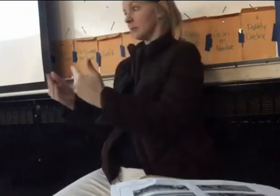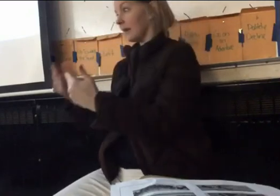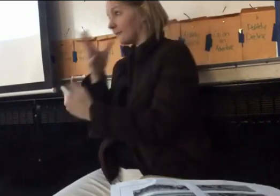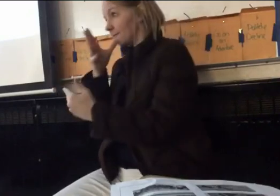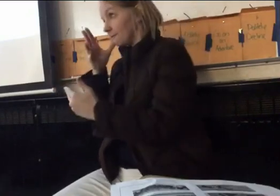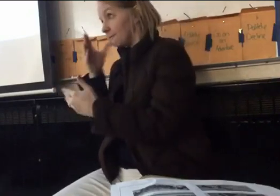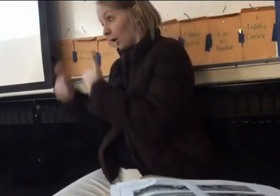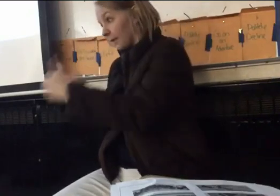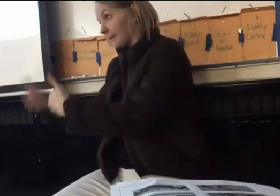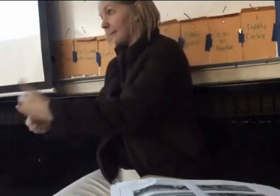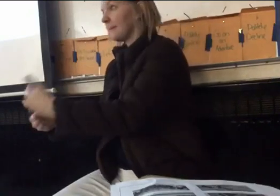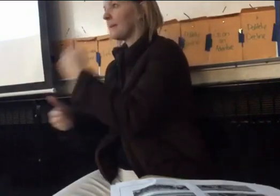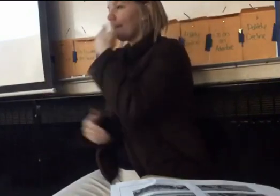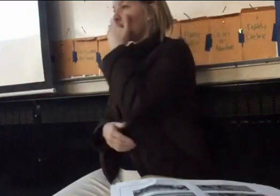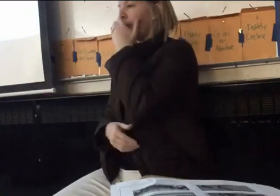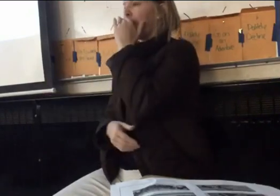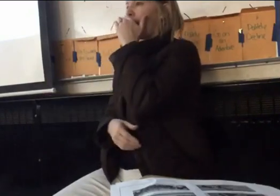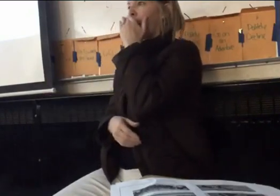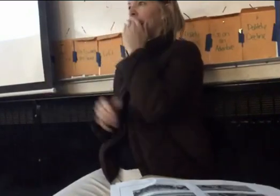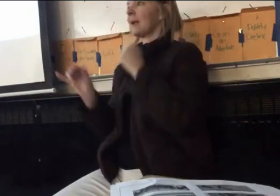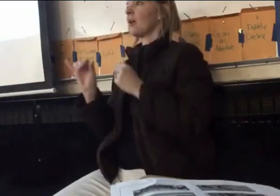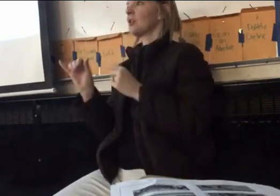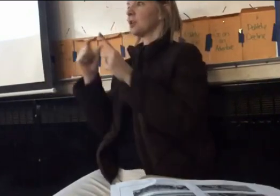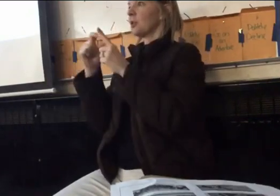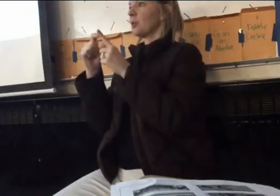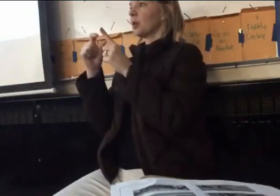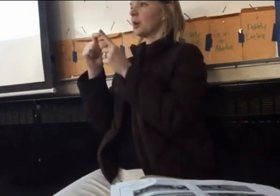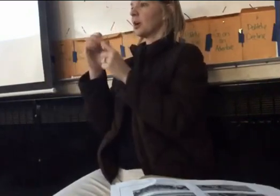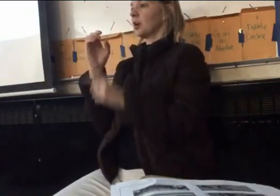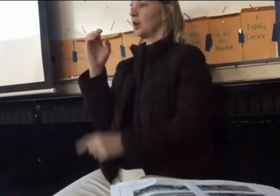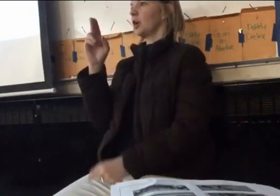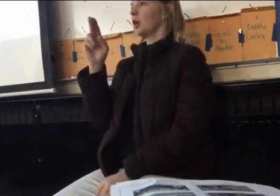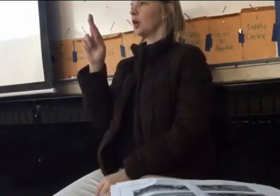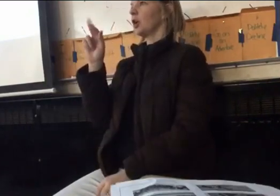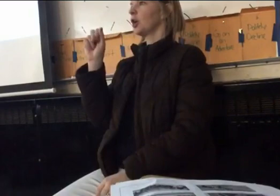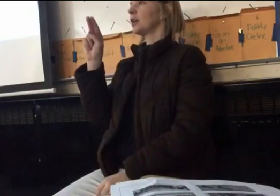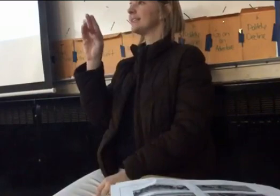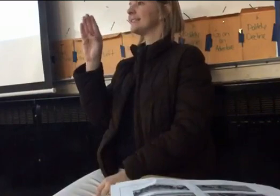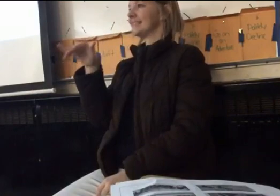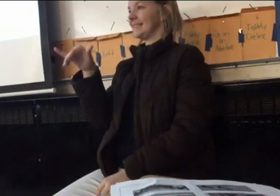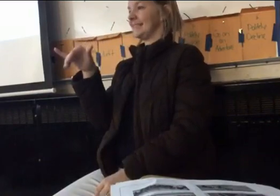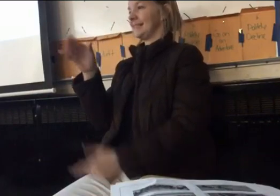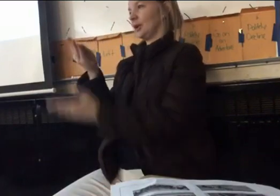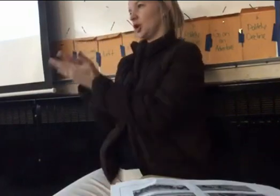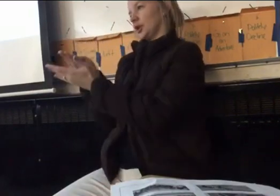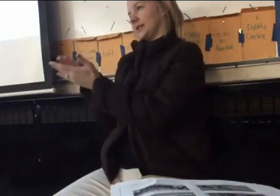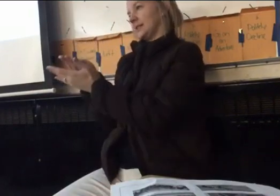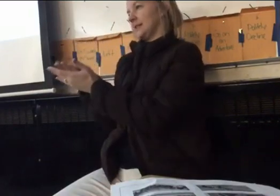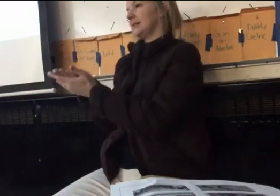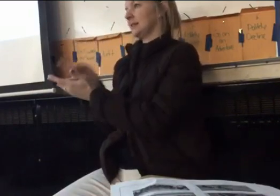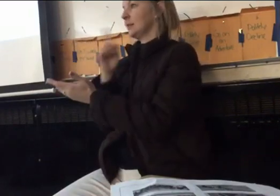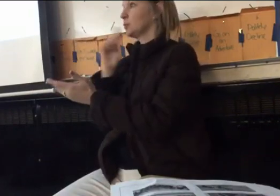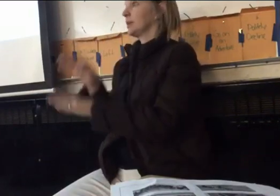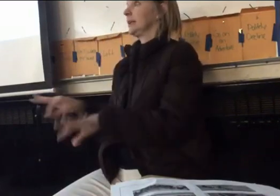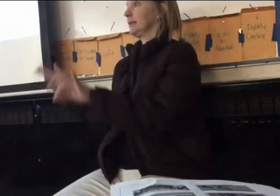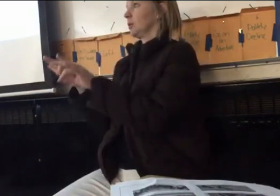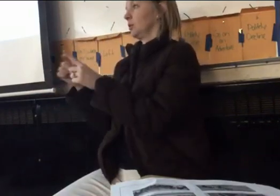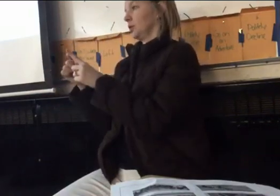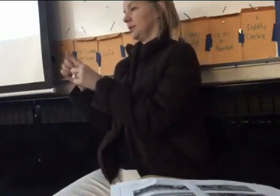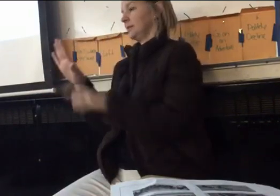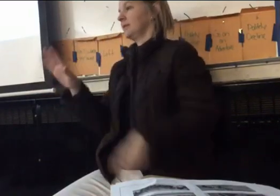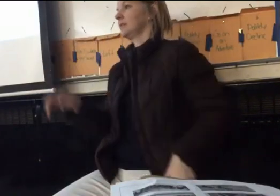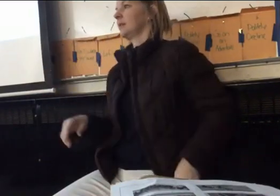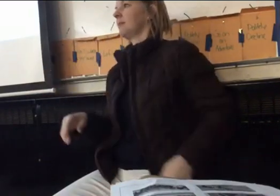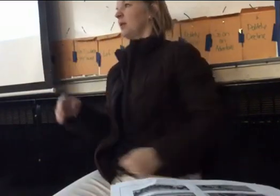And then finally, if you will also highlight the word currency, and we'll talk about that a little bit later because it's really important.